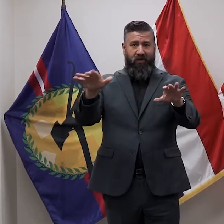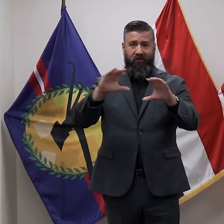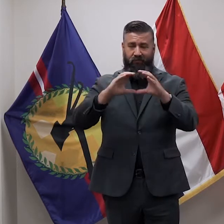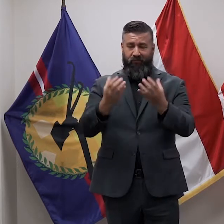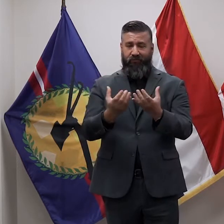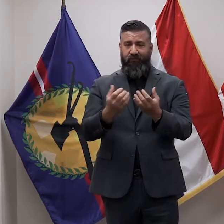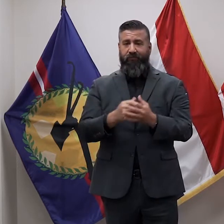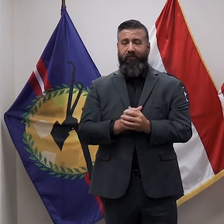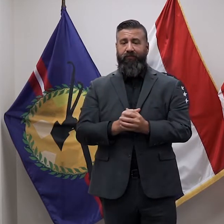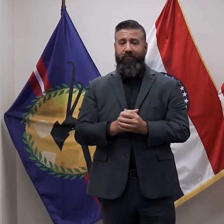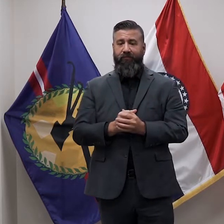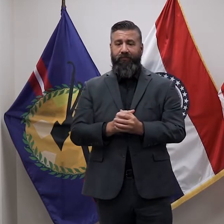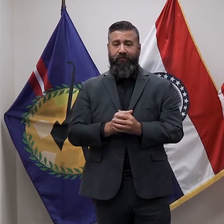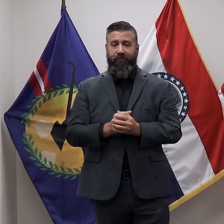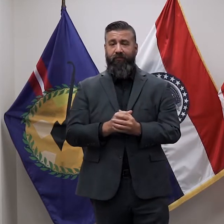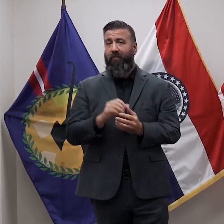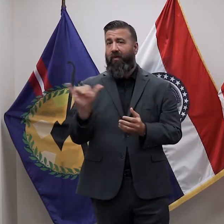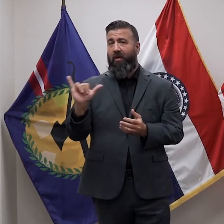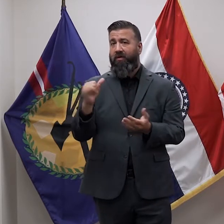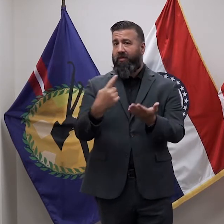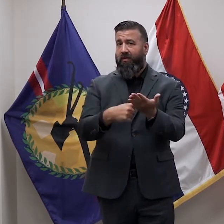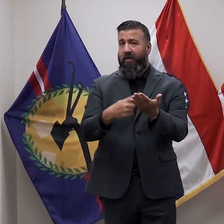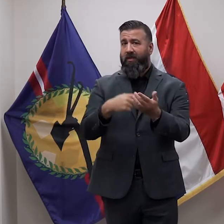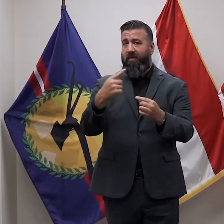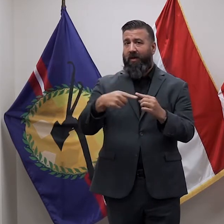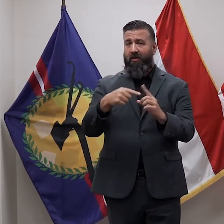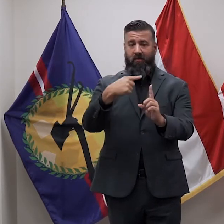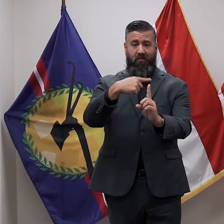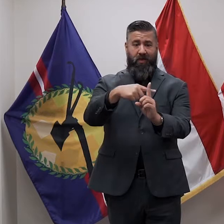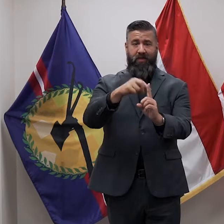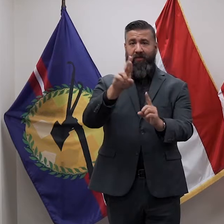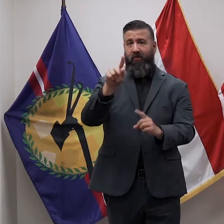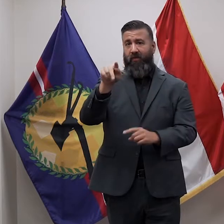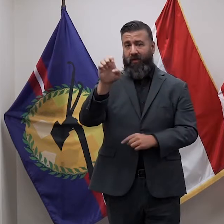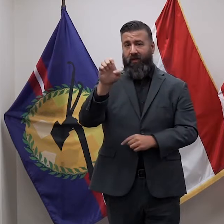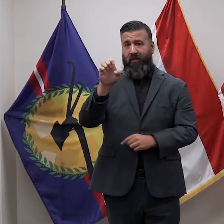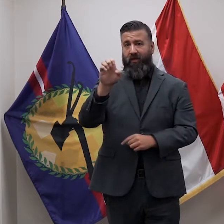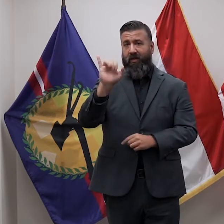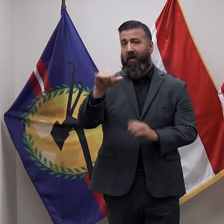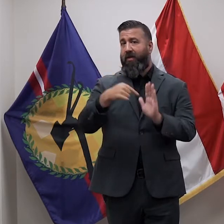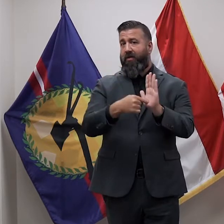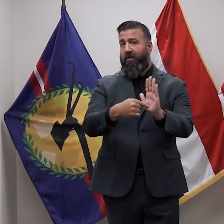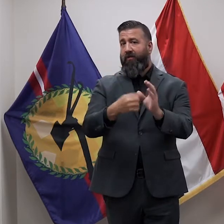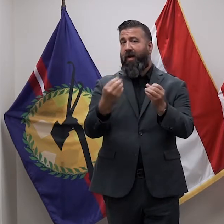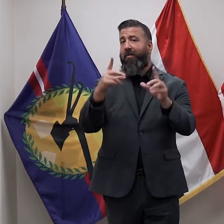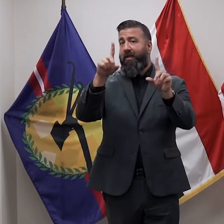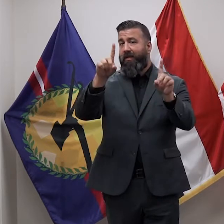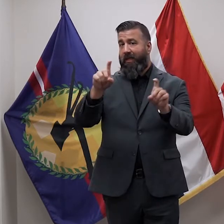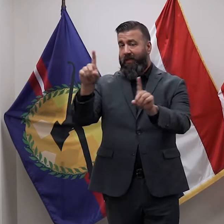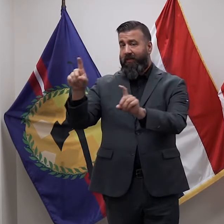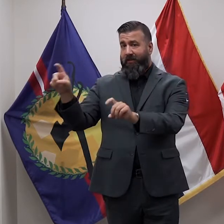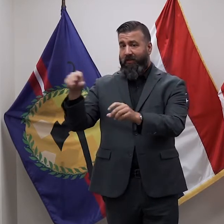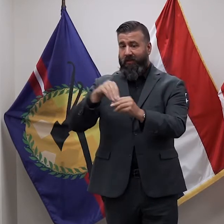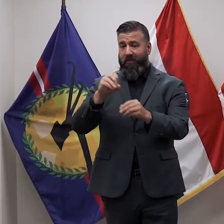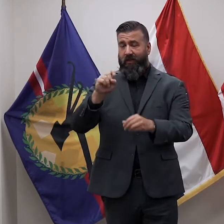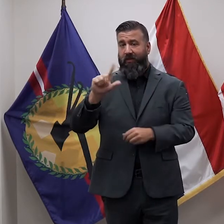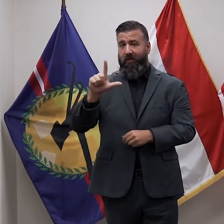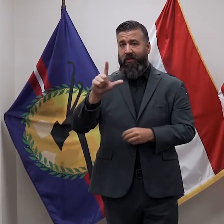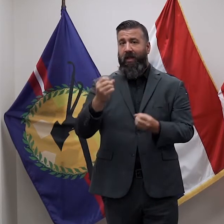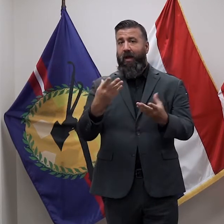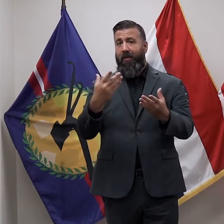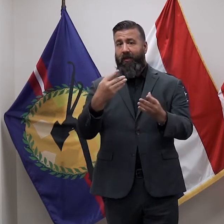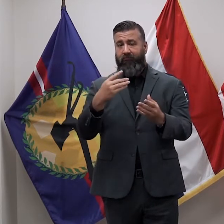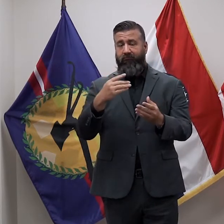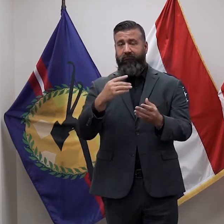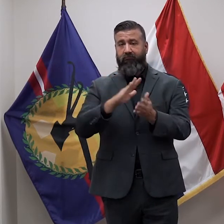We also have talked a lot over the course of this pandemic about the positivity rate. That shows for the number of tests that are being conducted in St. Louis County, how many